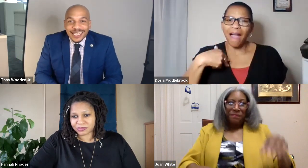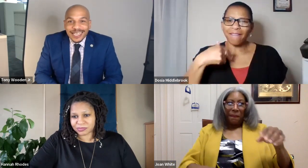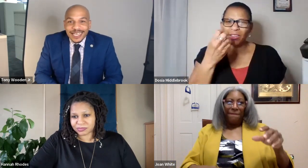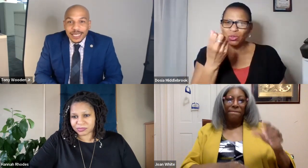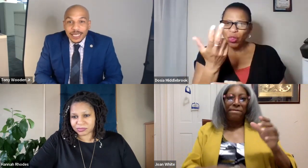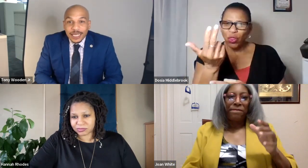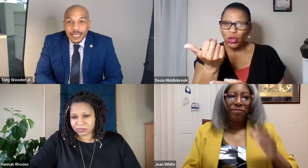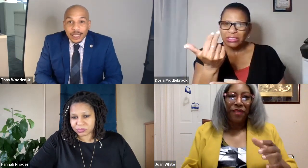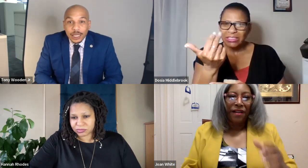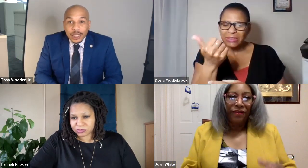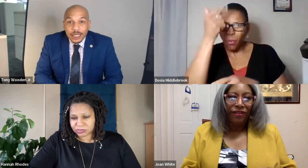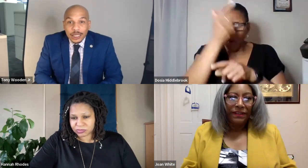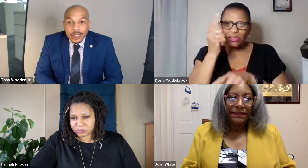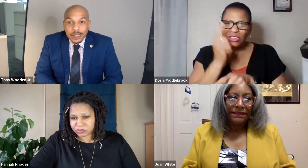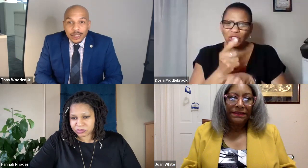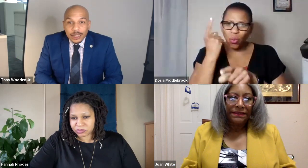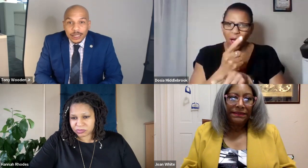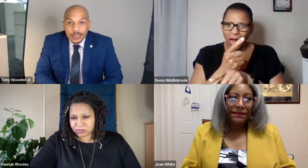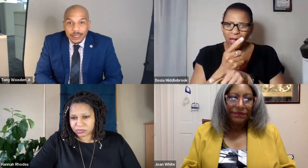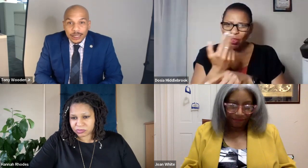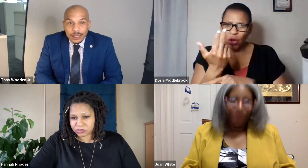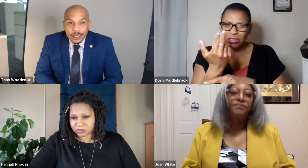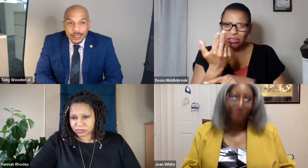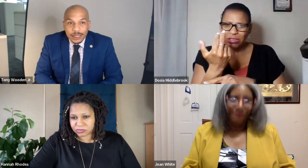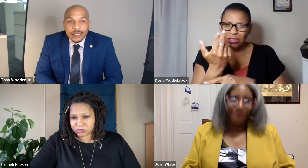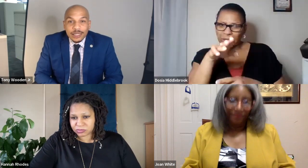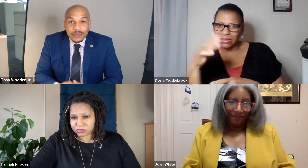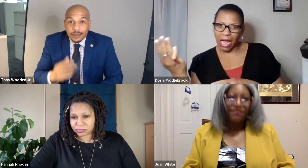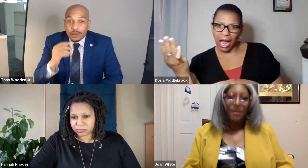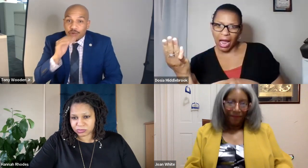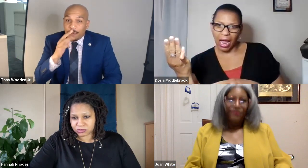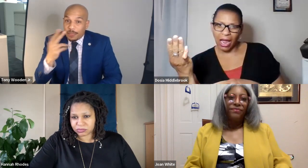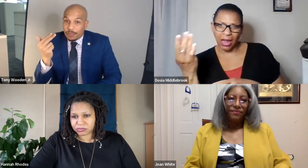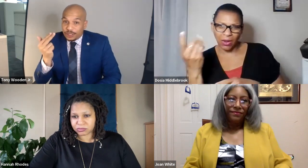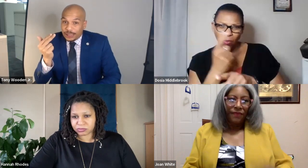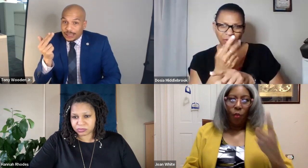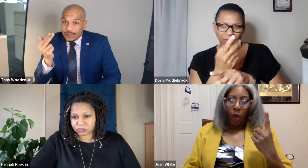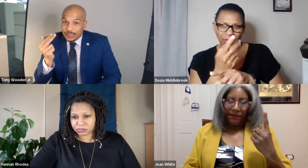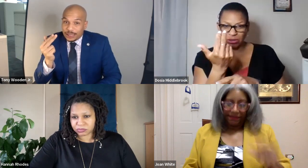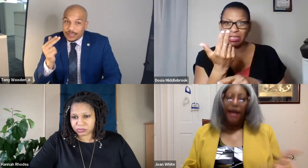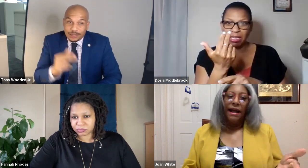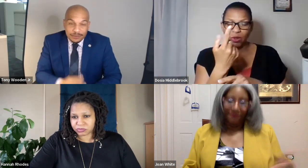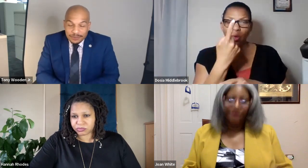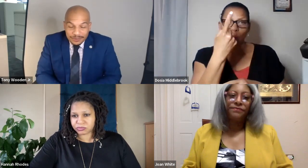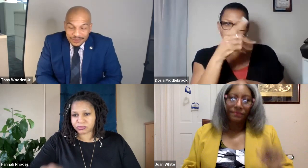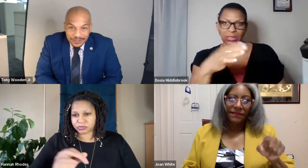oh, I think grandmother had like, 13 brothers and sisters and some of them died,